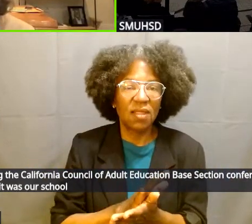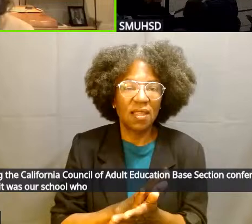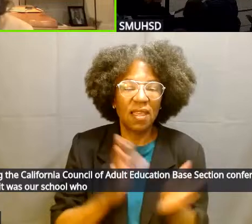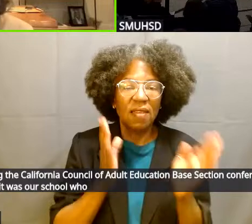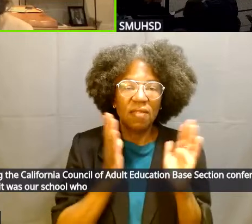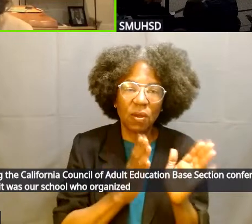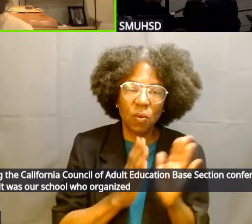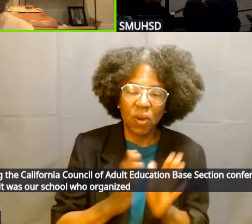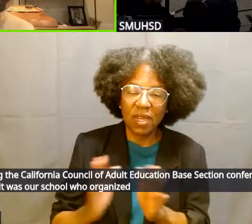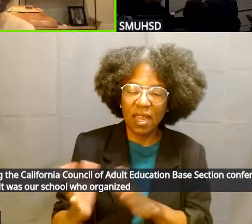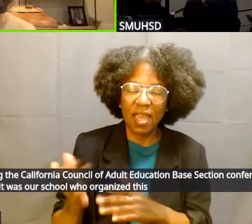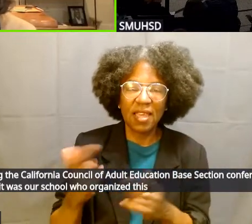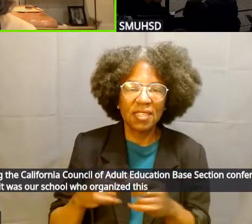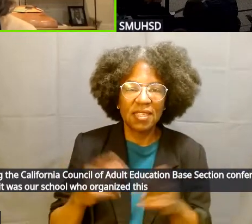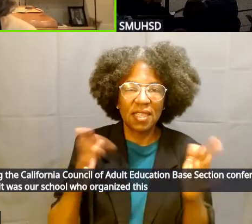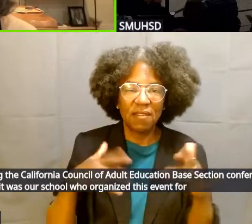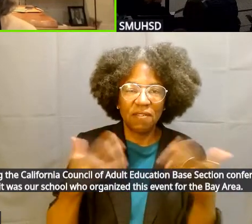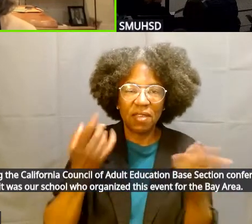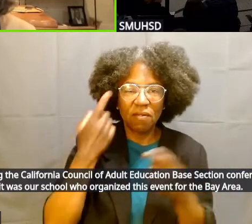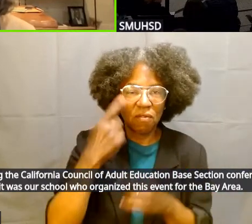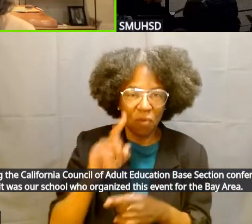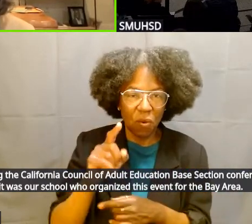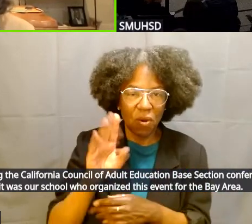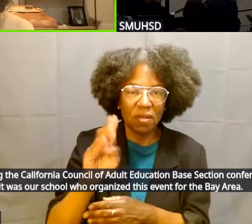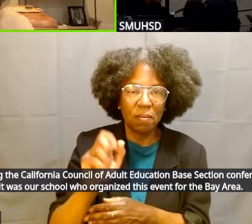this event for the Bay Area.